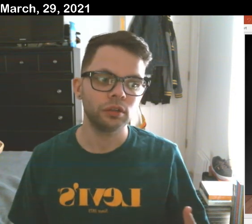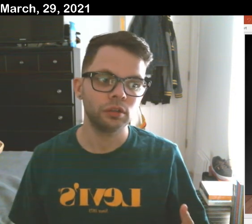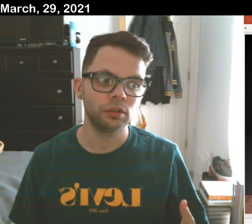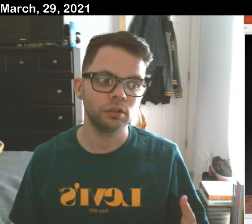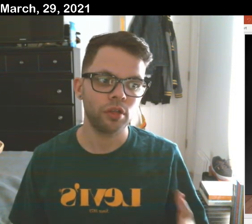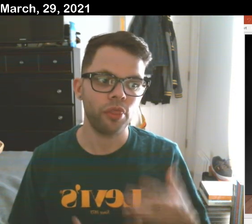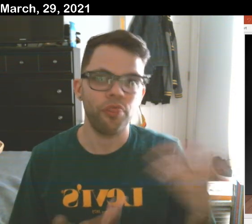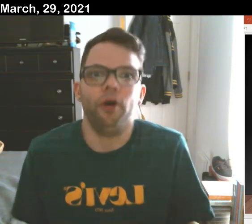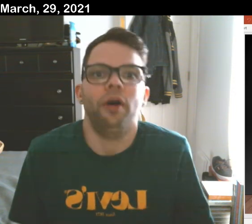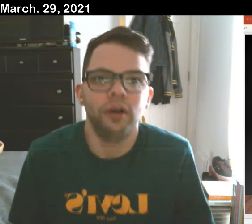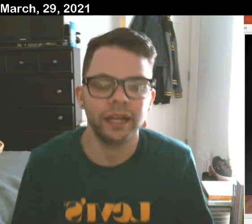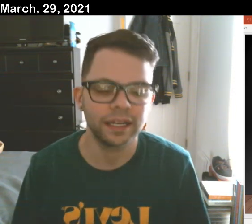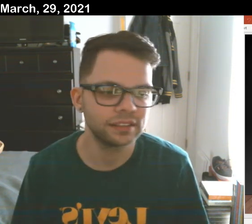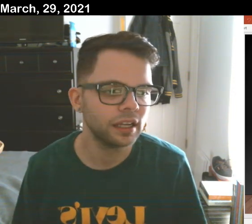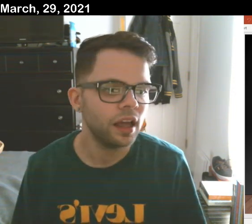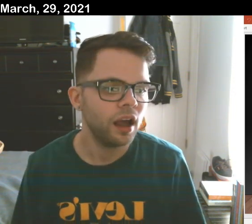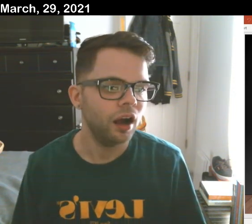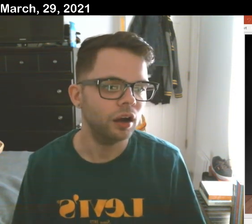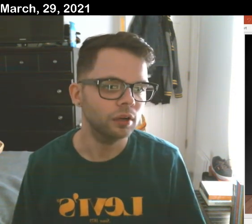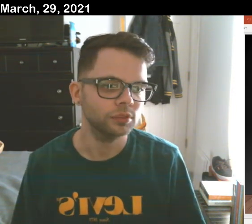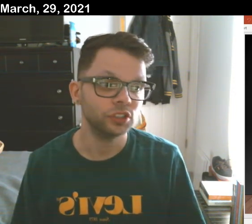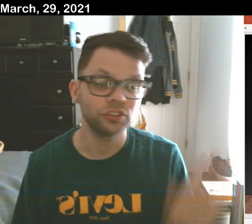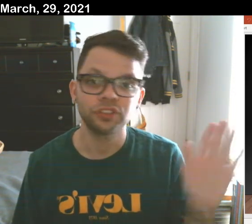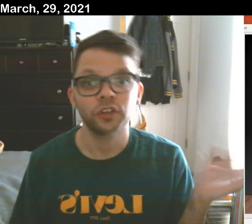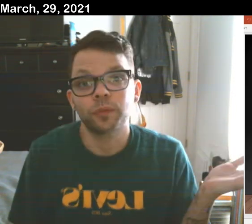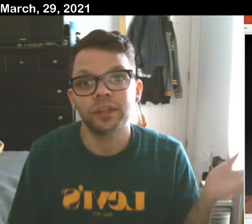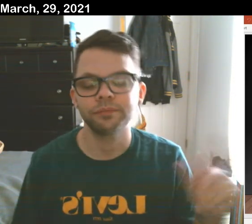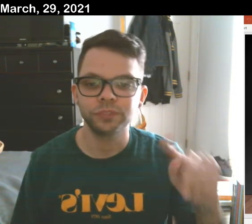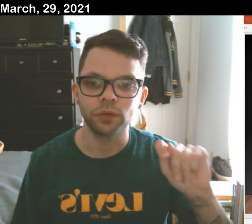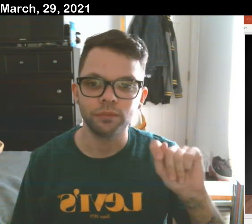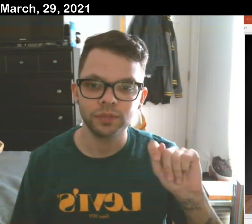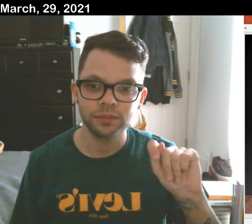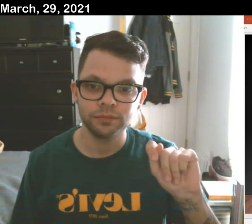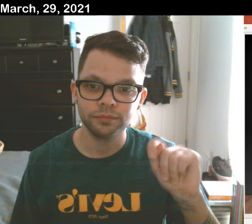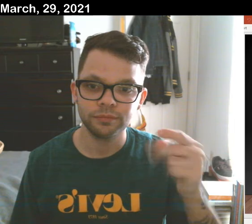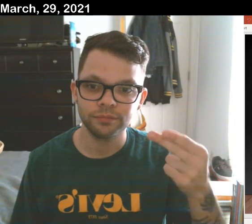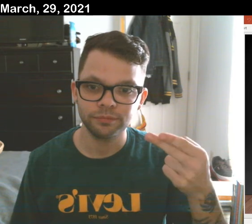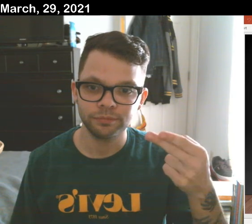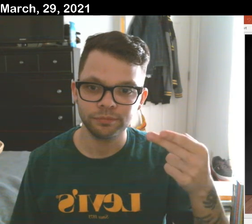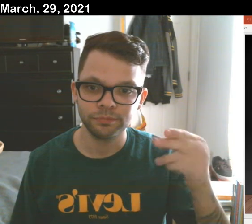require the, I guess. So you'll just fingerspell it. So,